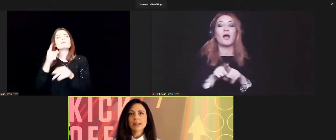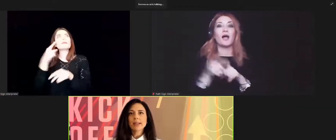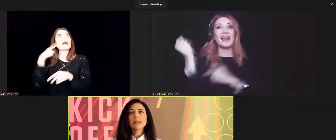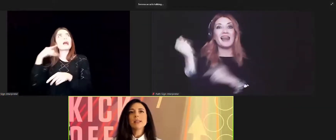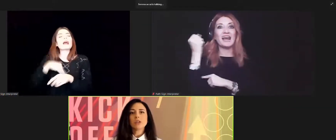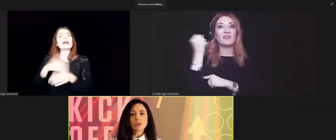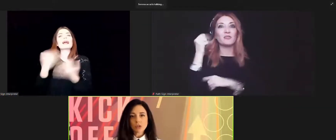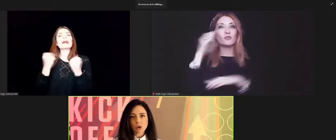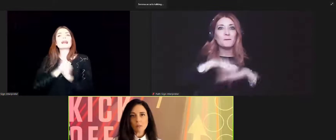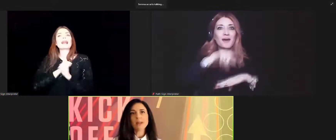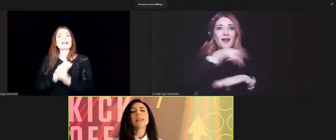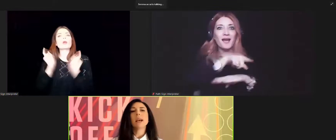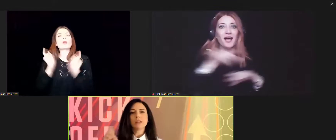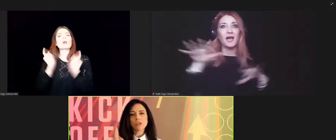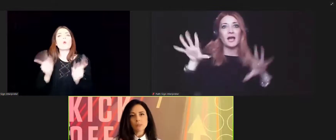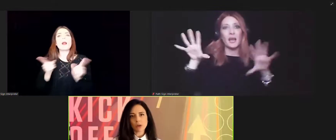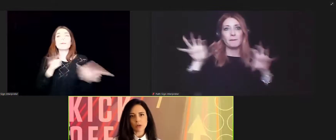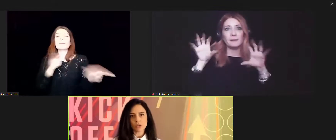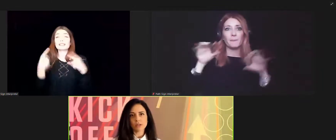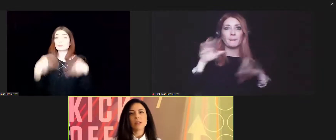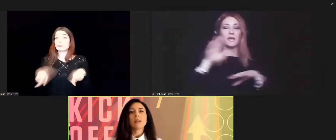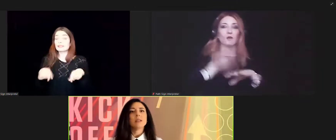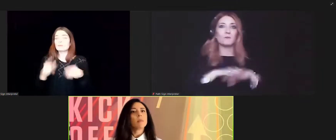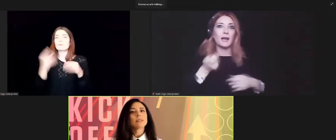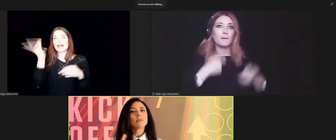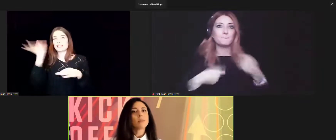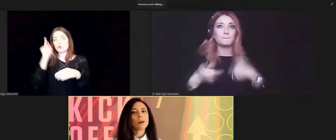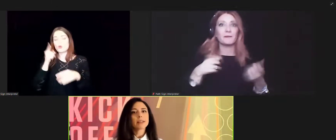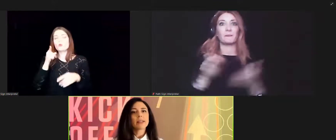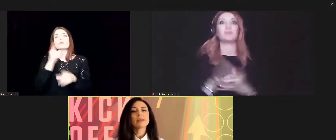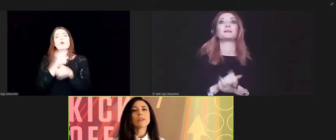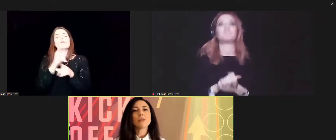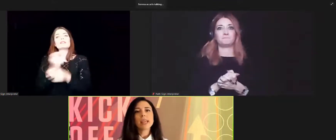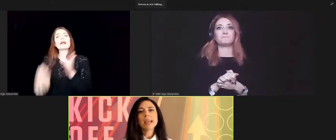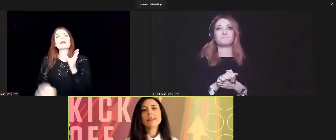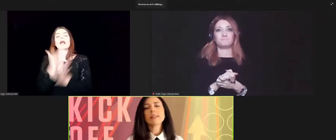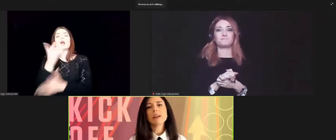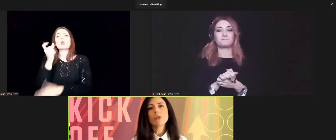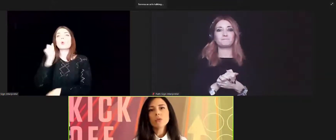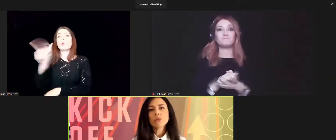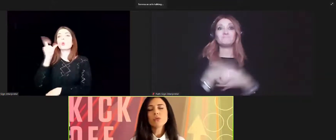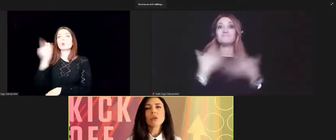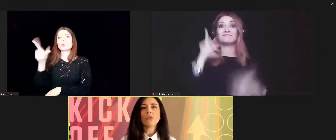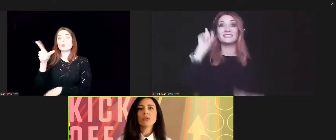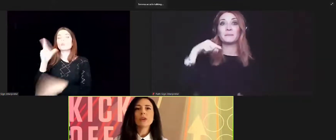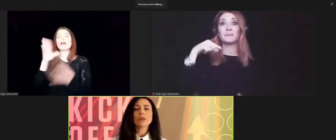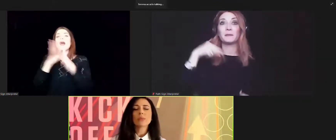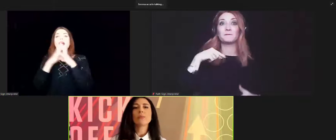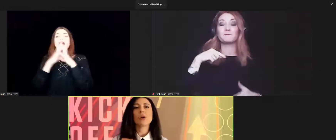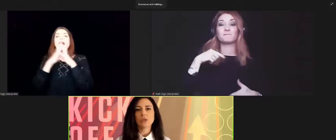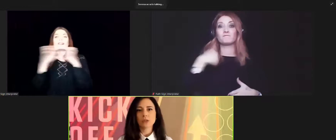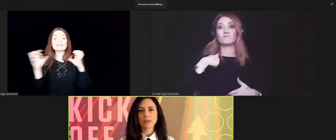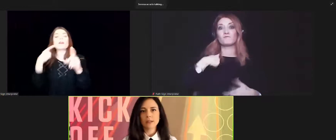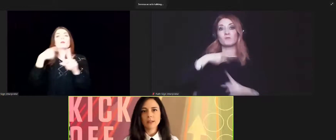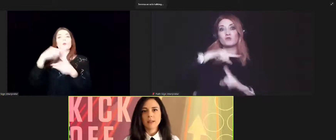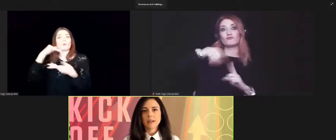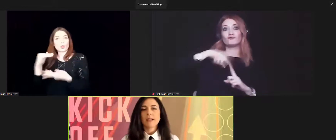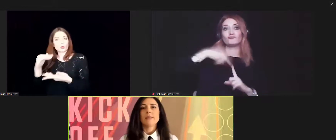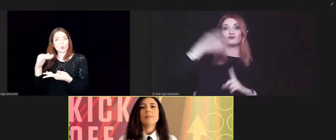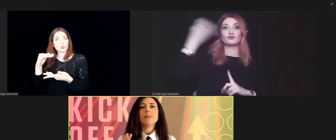network marketing, your company and your product. The most important, create the culture of your